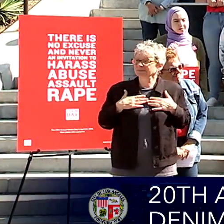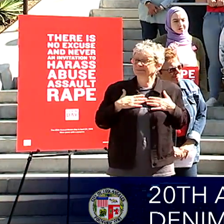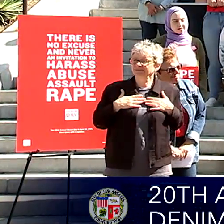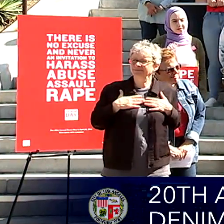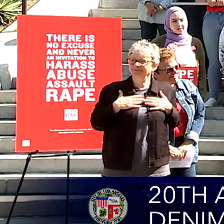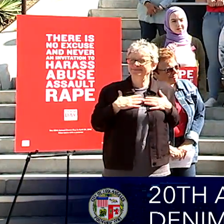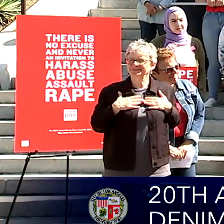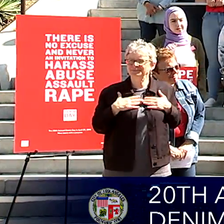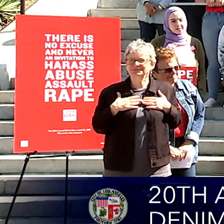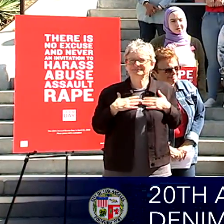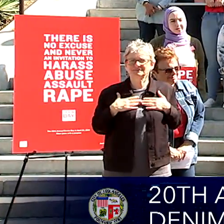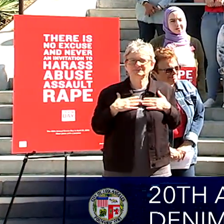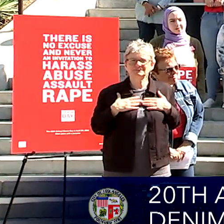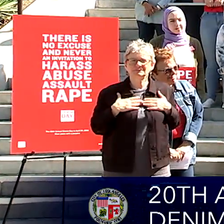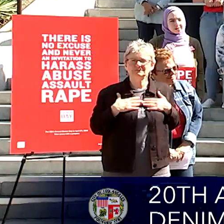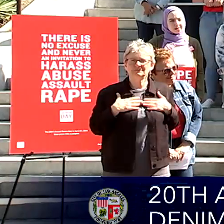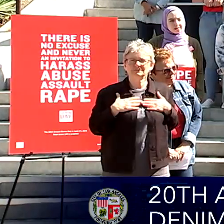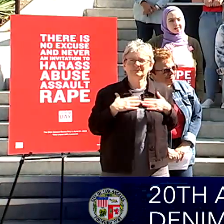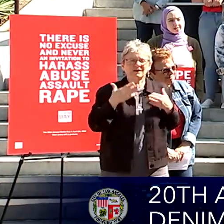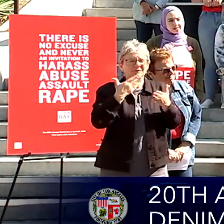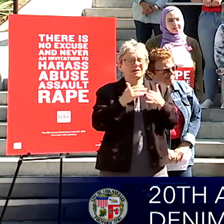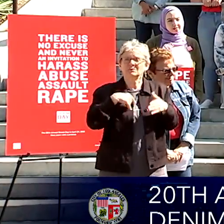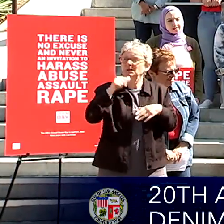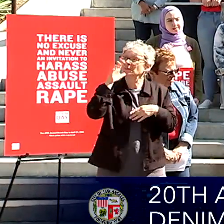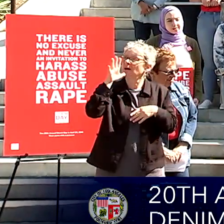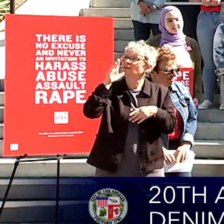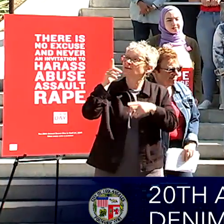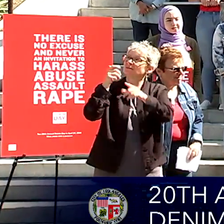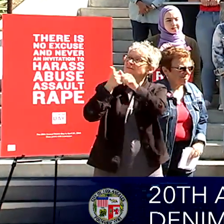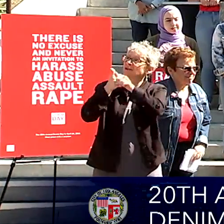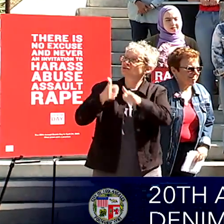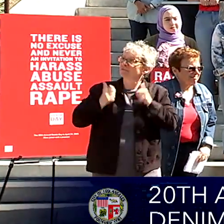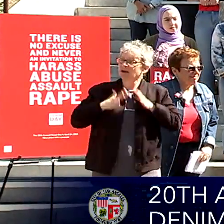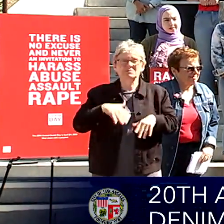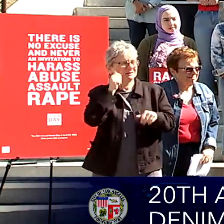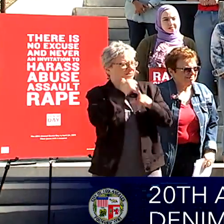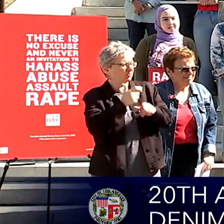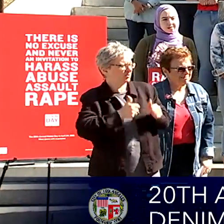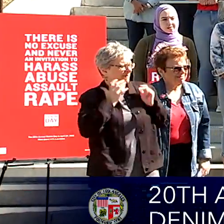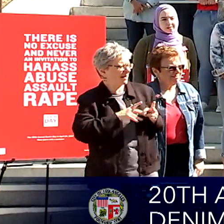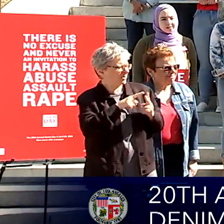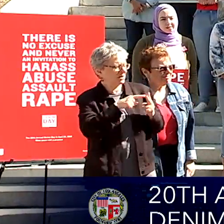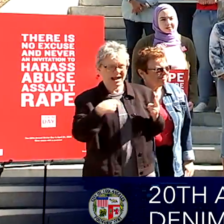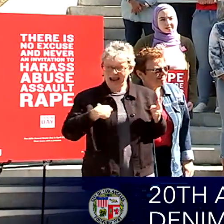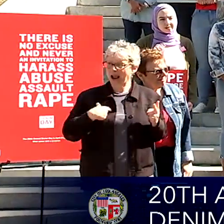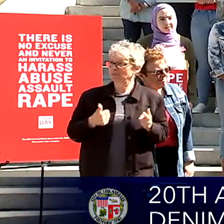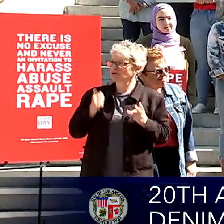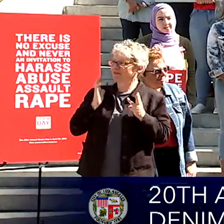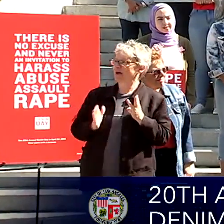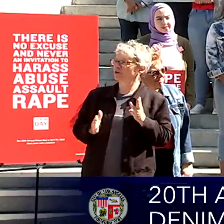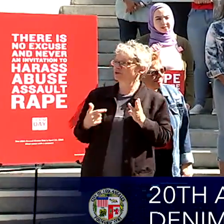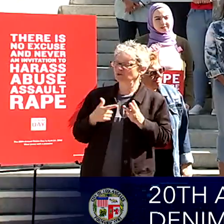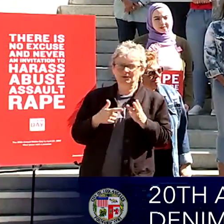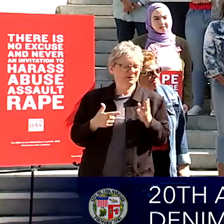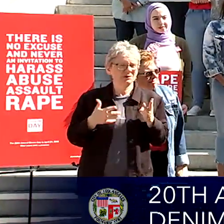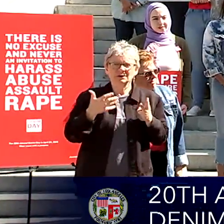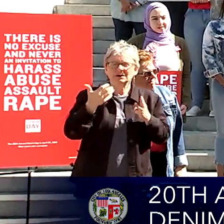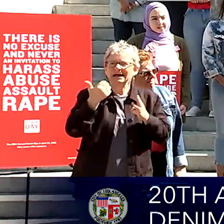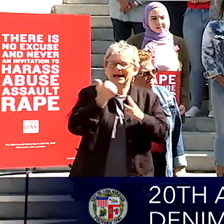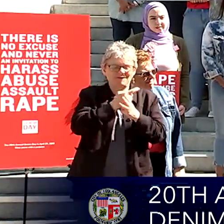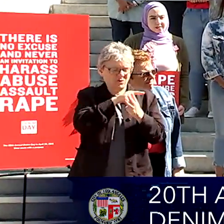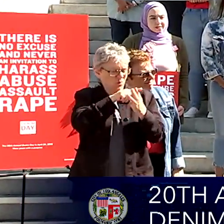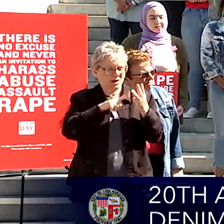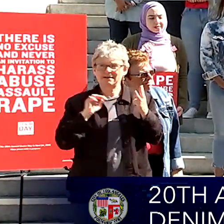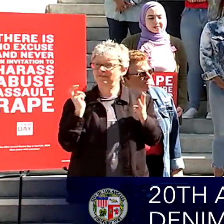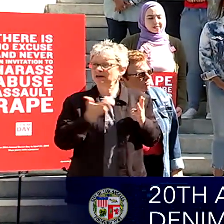it's the fact that my mom is a survivor, my sister is a survivor, I'm a survivor. Every one